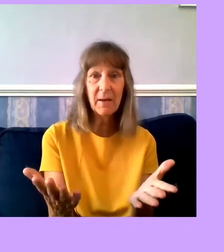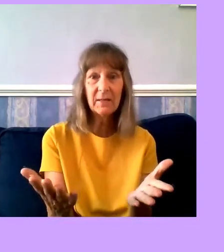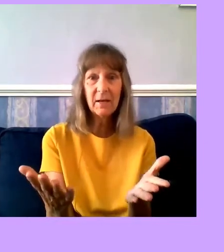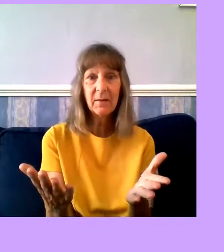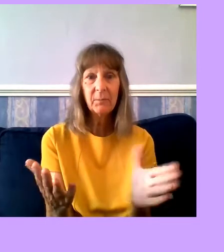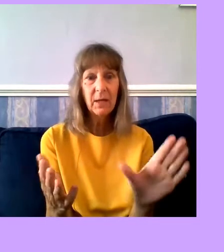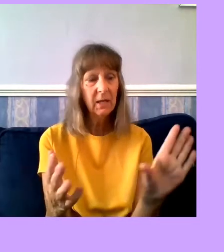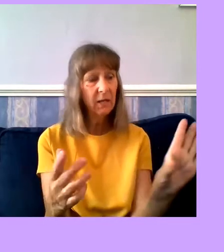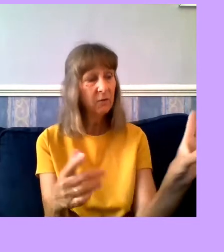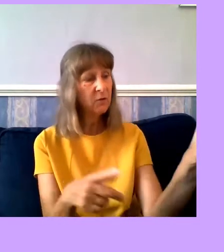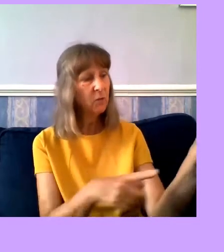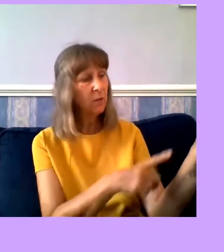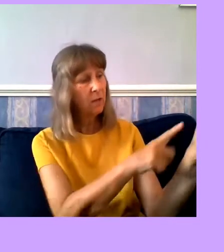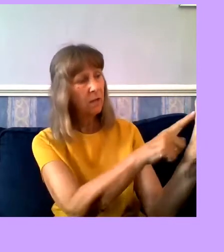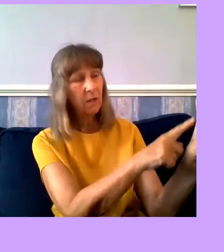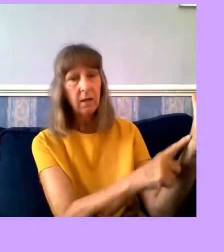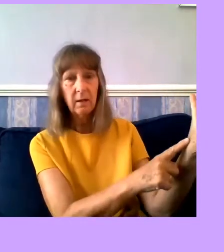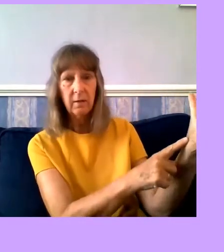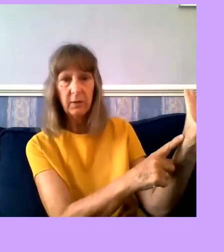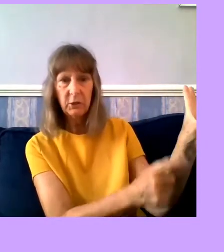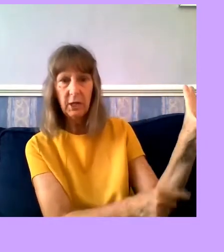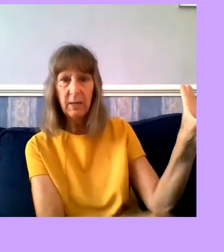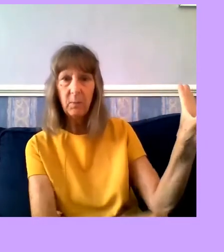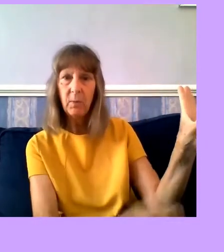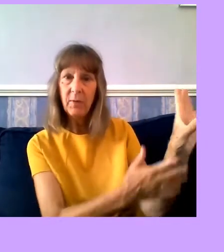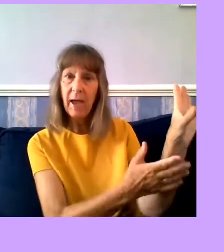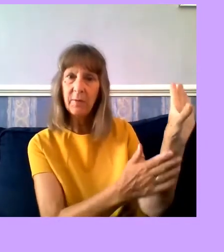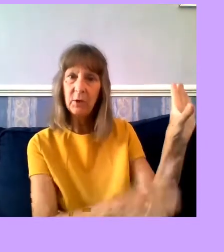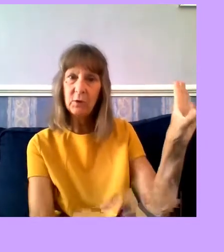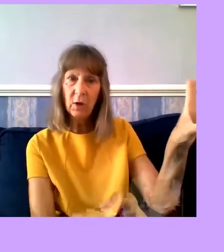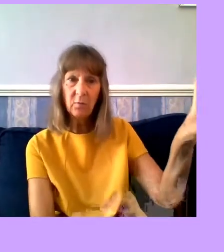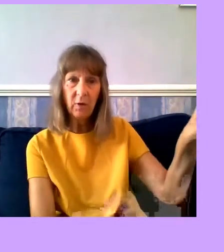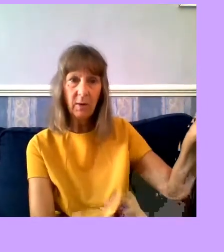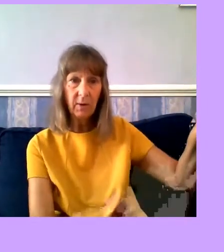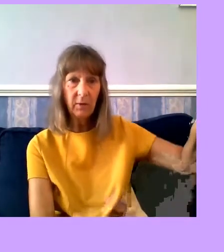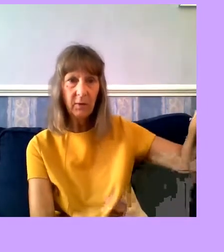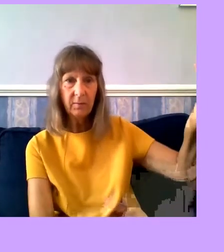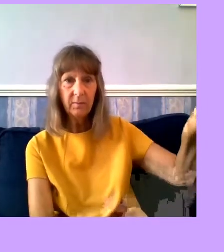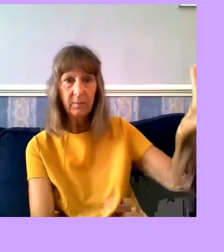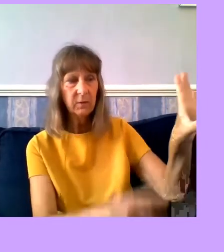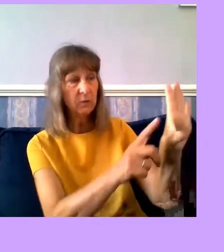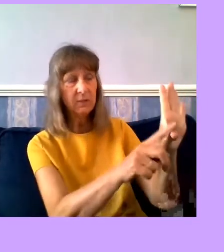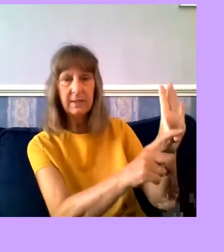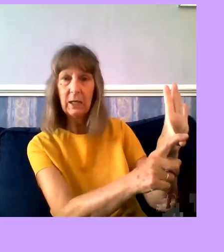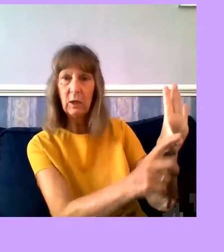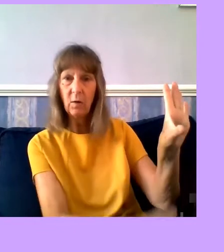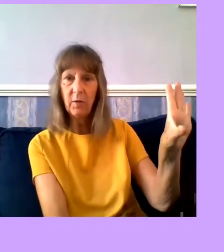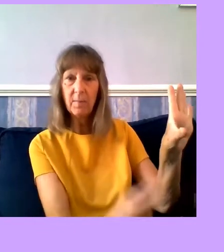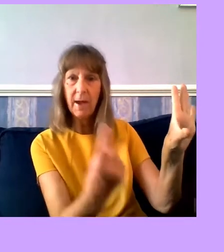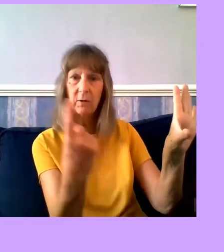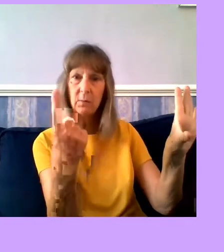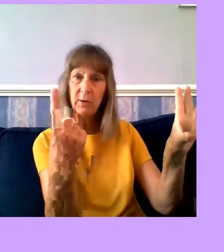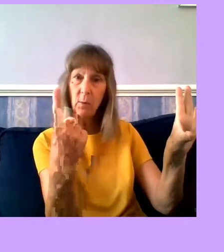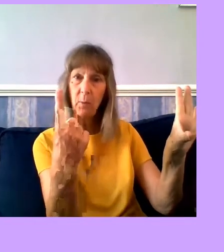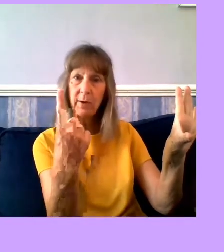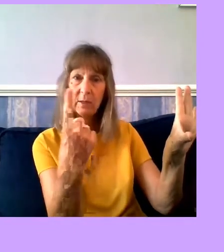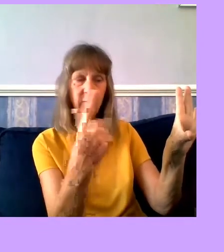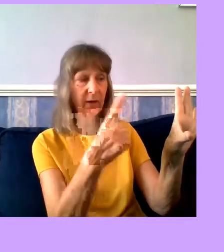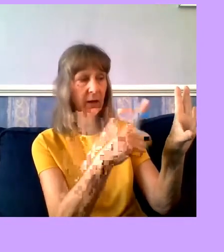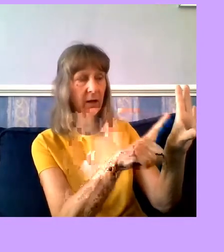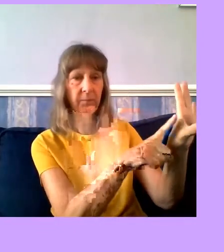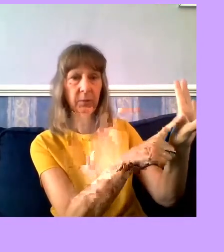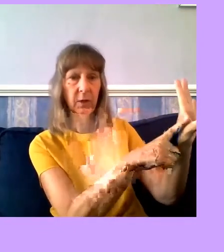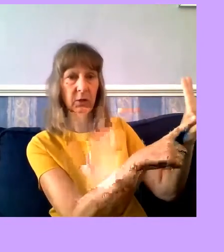it doesn't matter. If you do the shape with the hand that you don't write with, sticking your thumb out, and with your